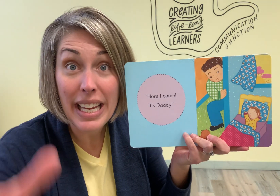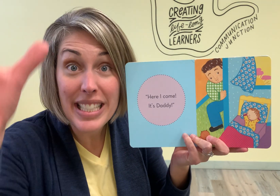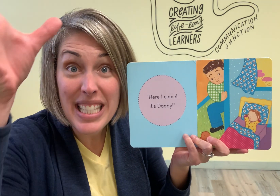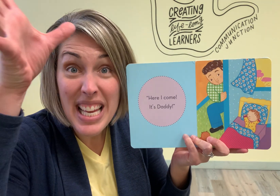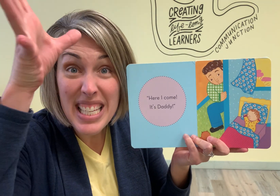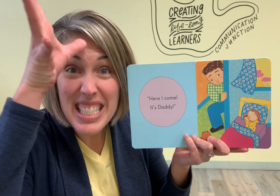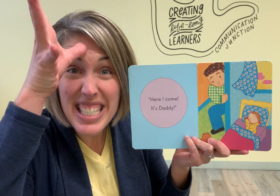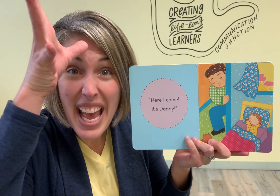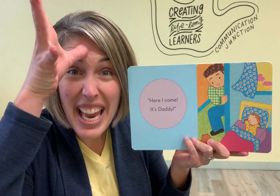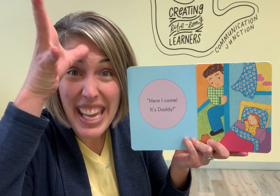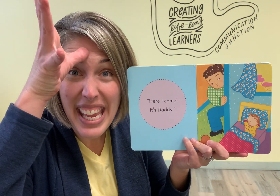It's